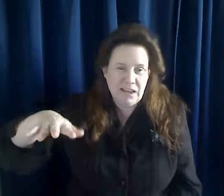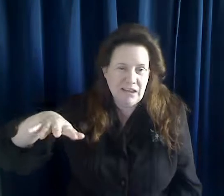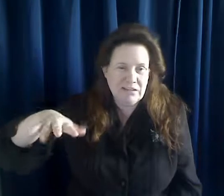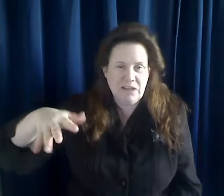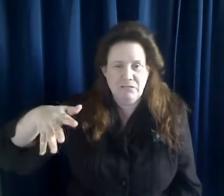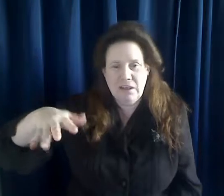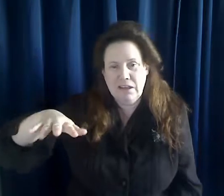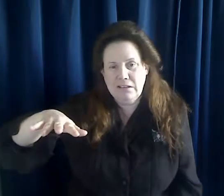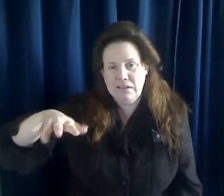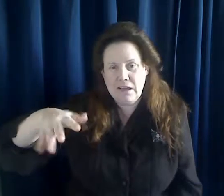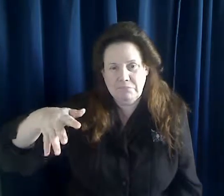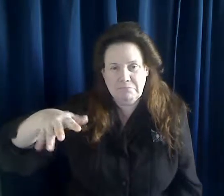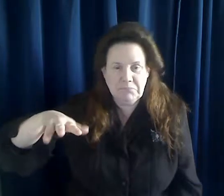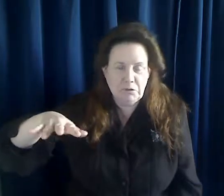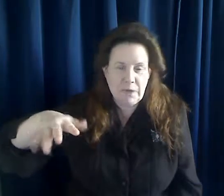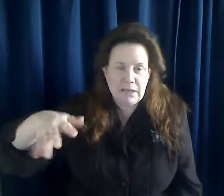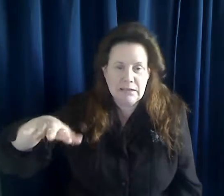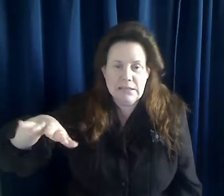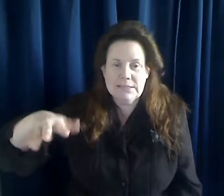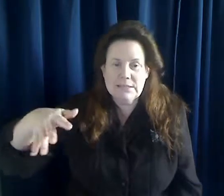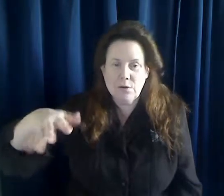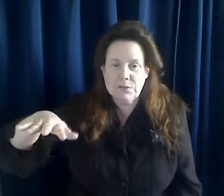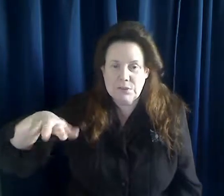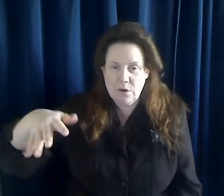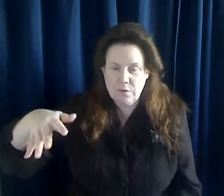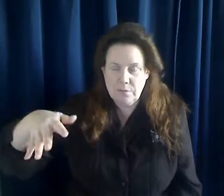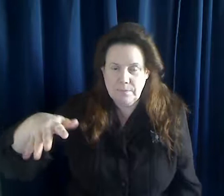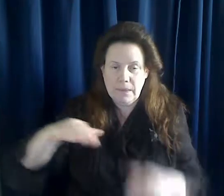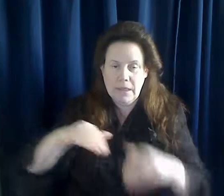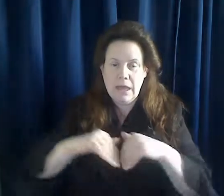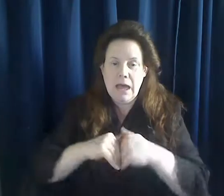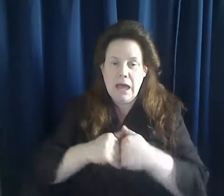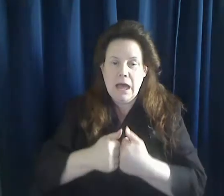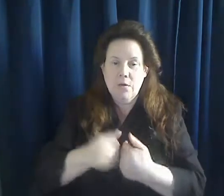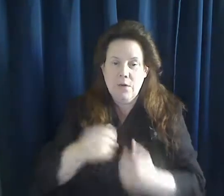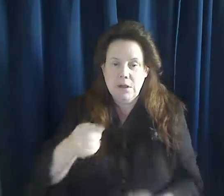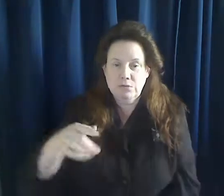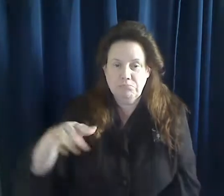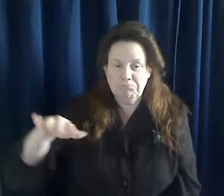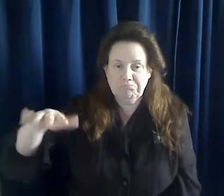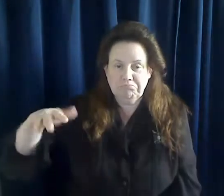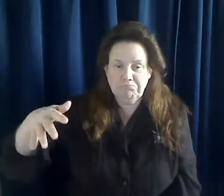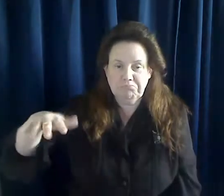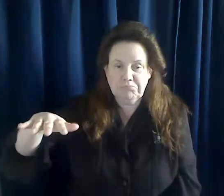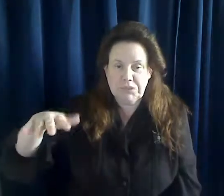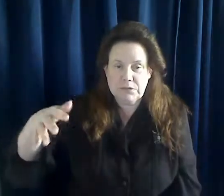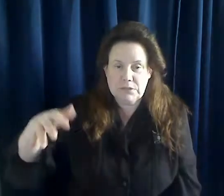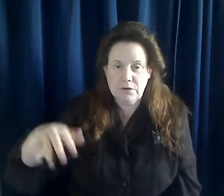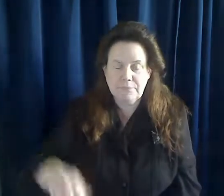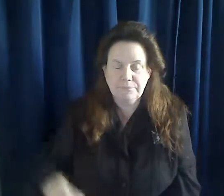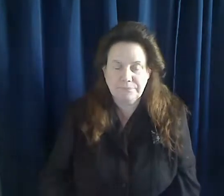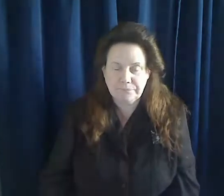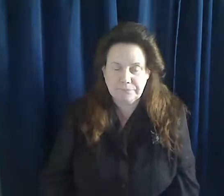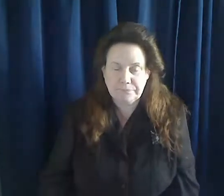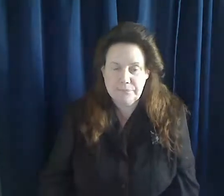okay, not great, not too bad. So. How are you? So.